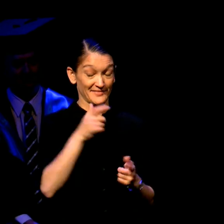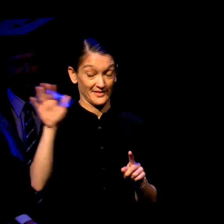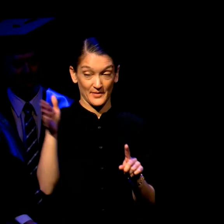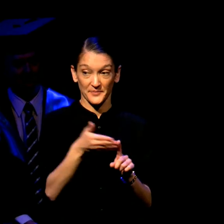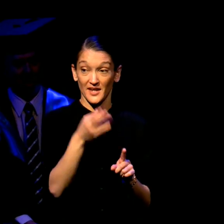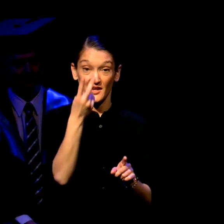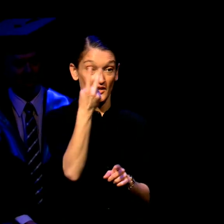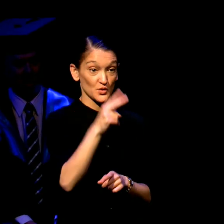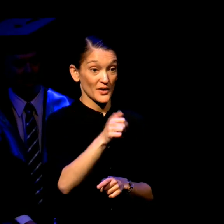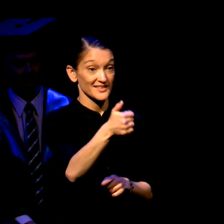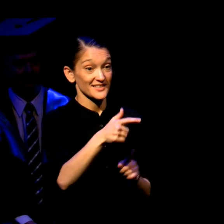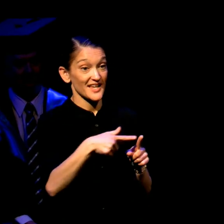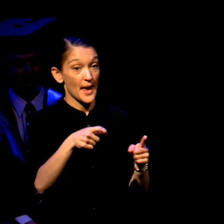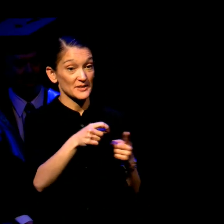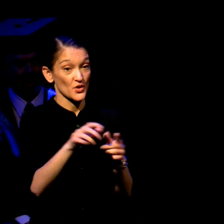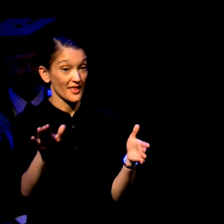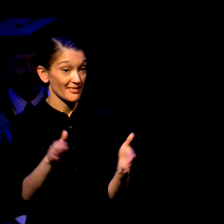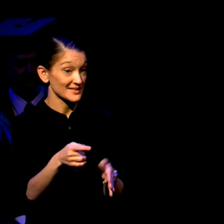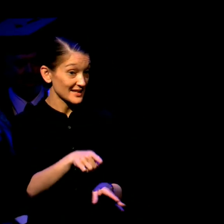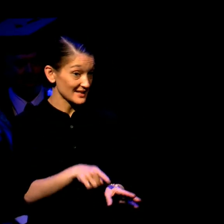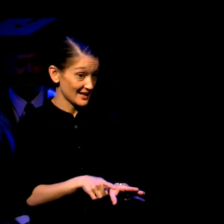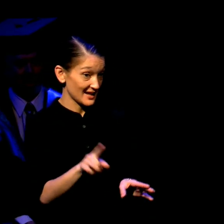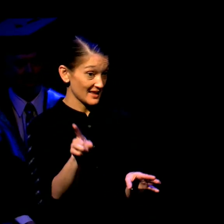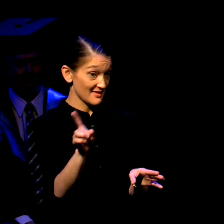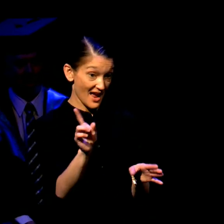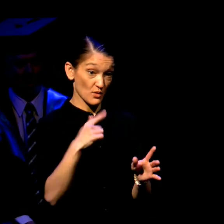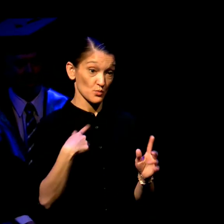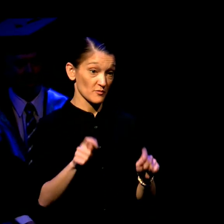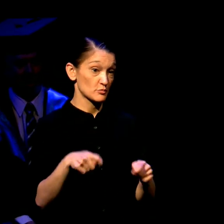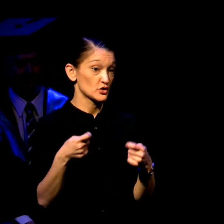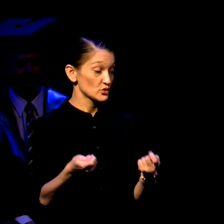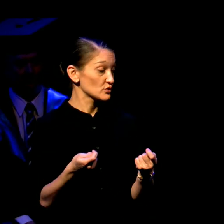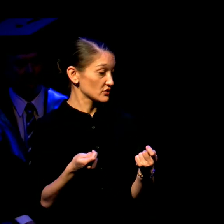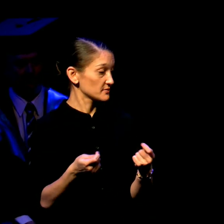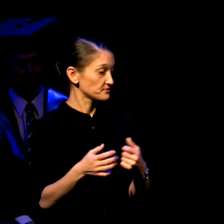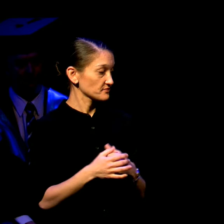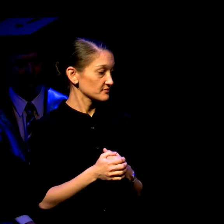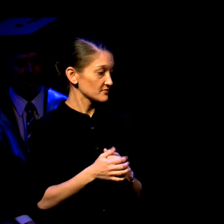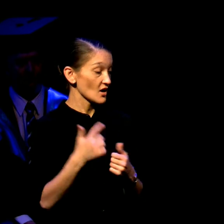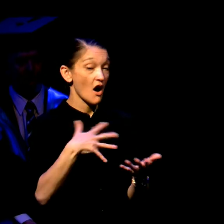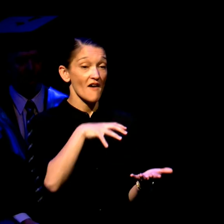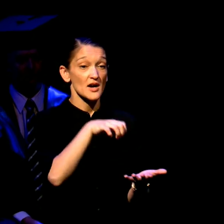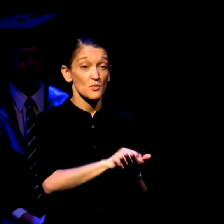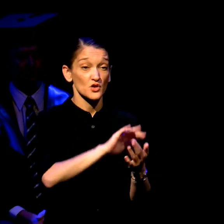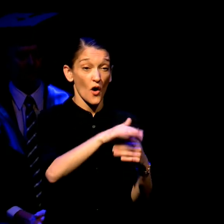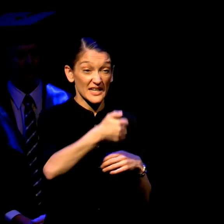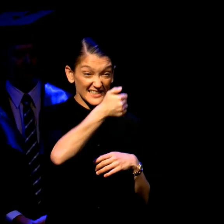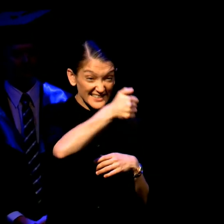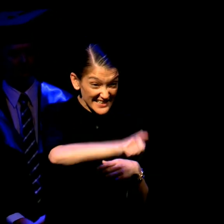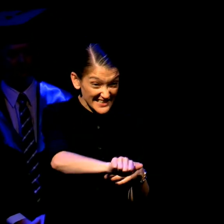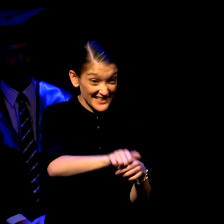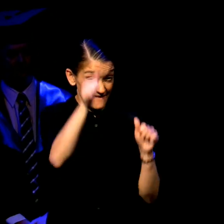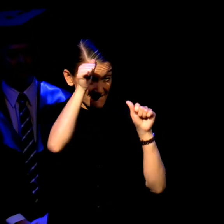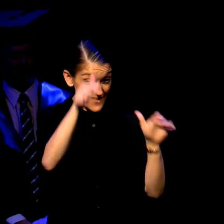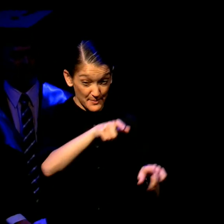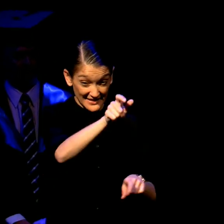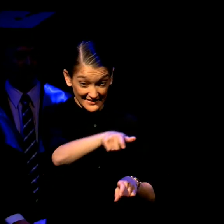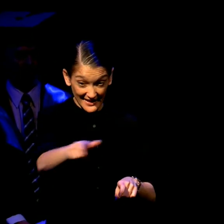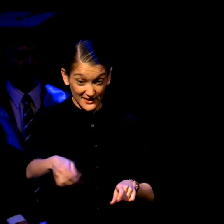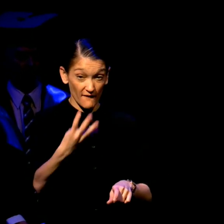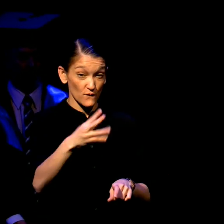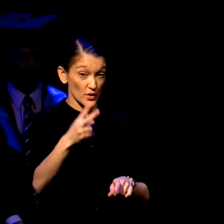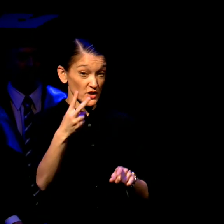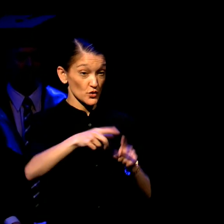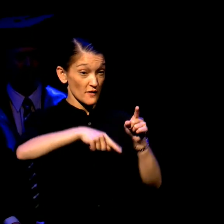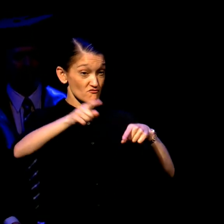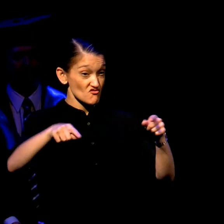26 episodes in less than a year is what I've now produced and aired. I've personally booked over 60 guests, 42 variety acts,